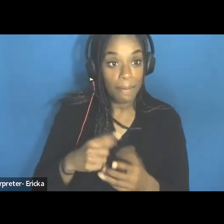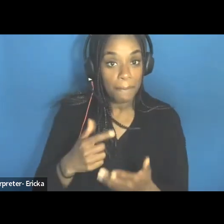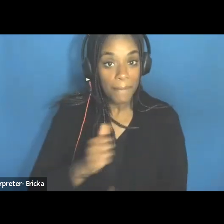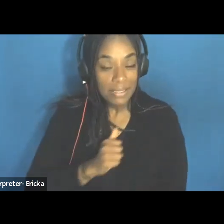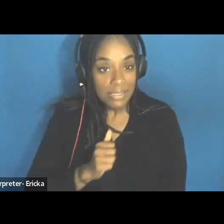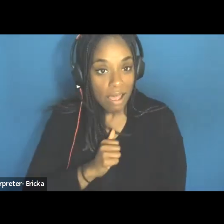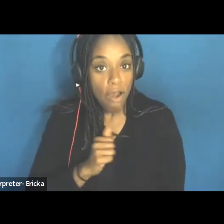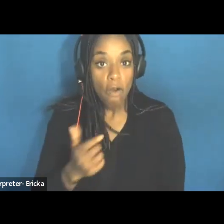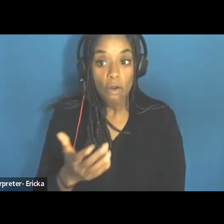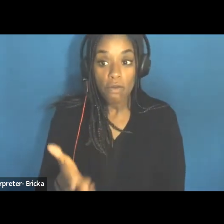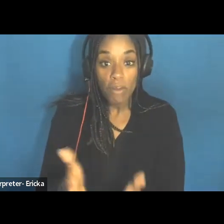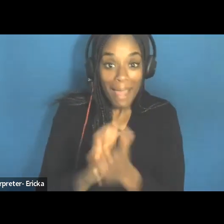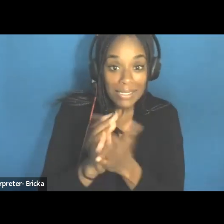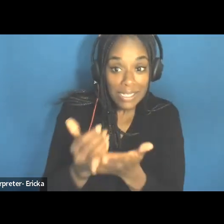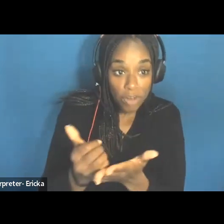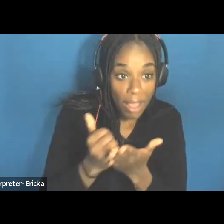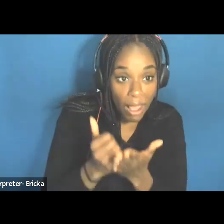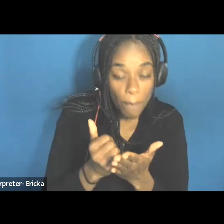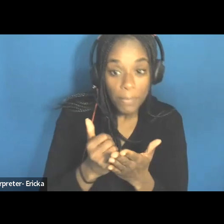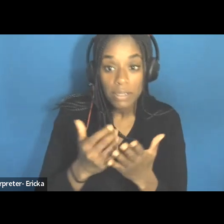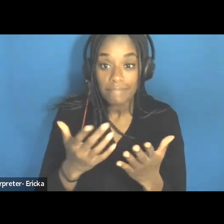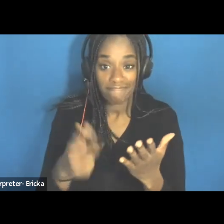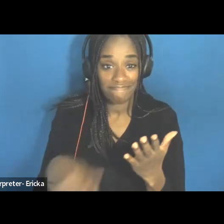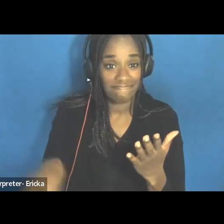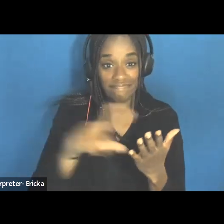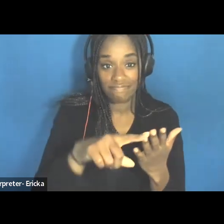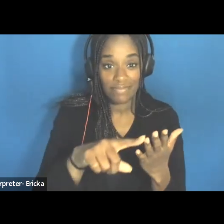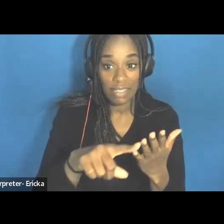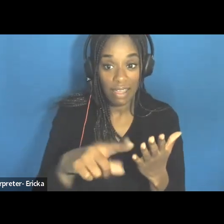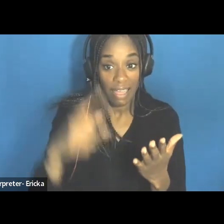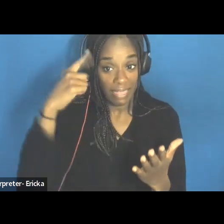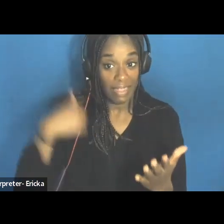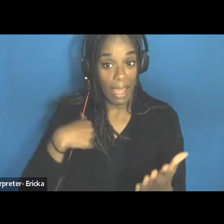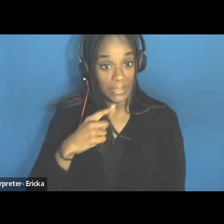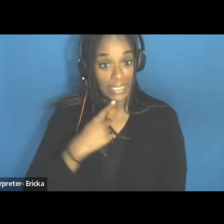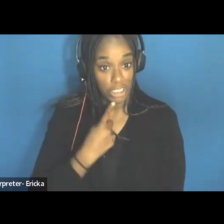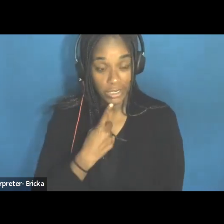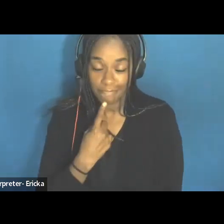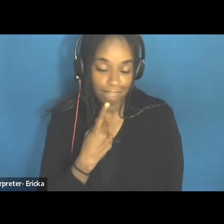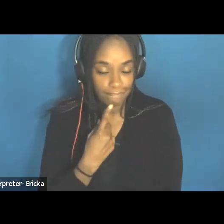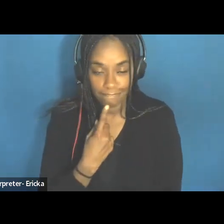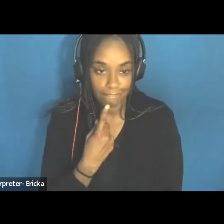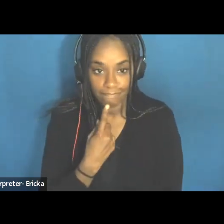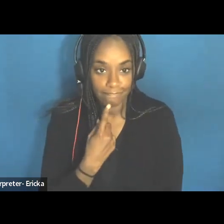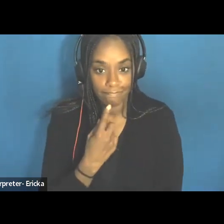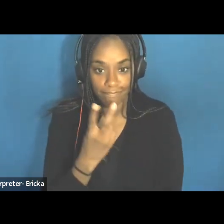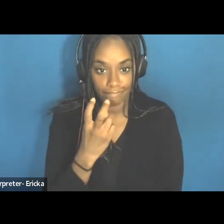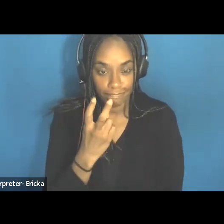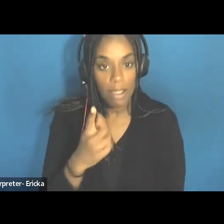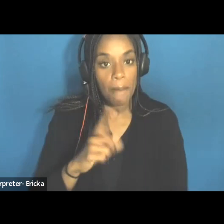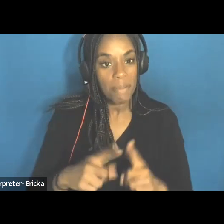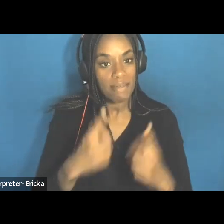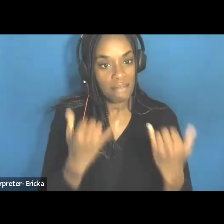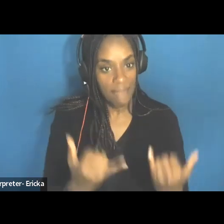asking for too much help, no one's going to take you seriously. But coming into the independent living movement,